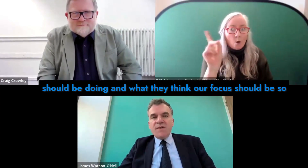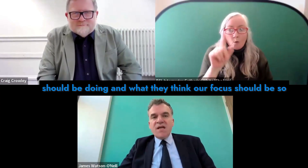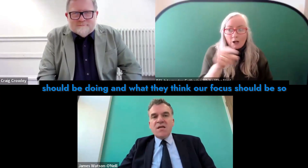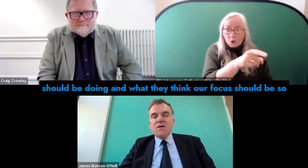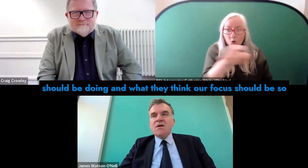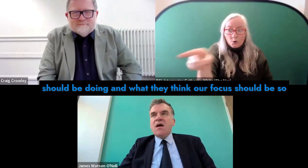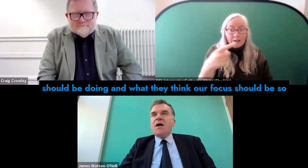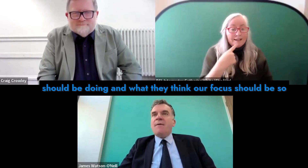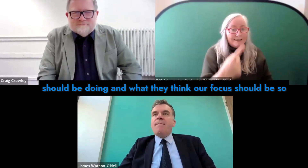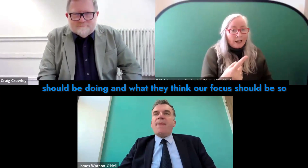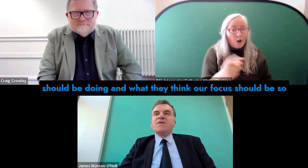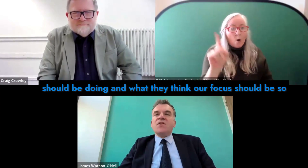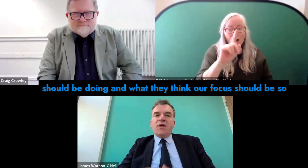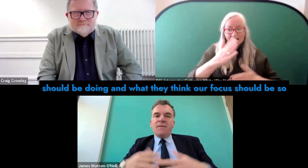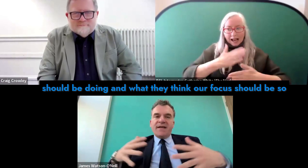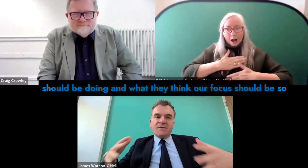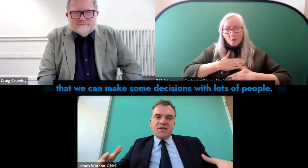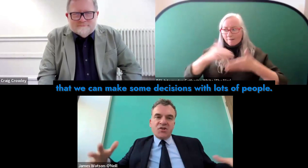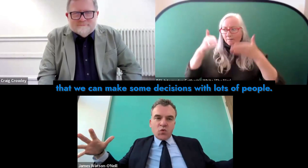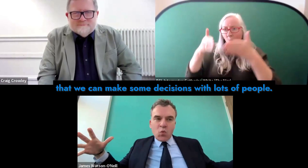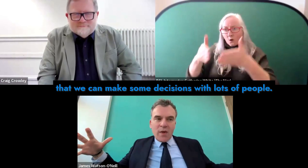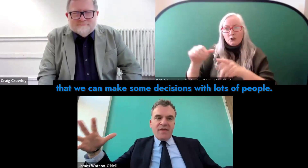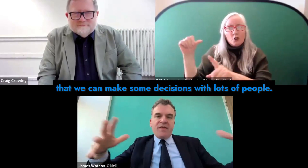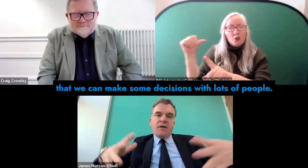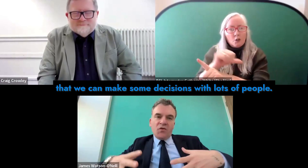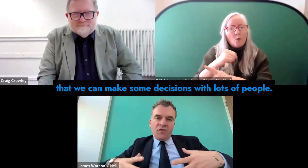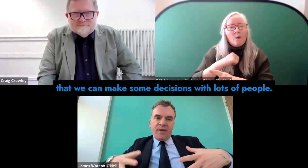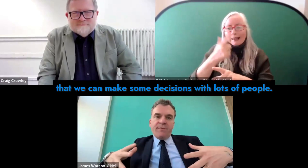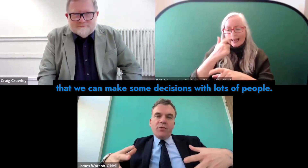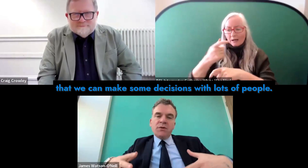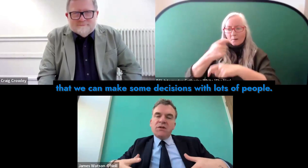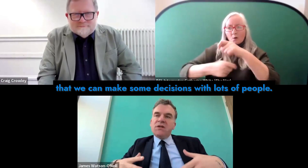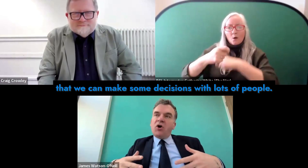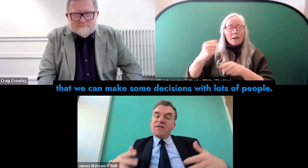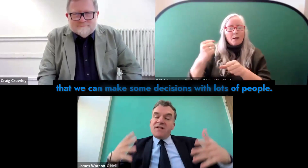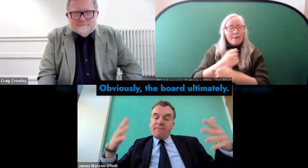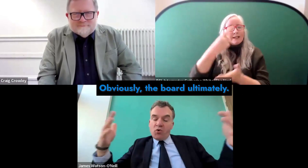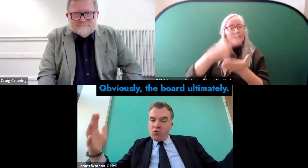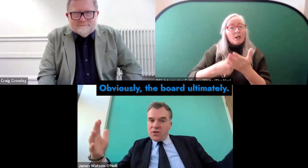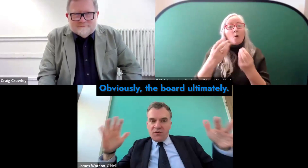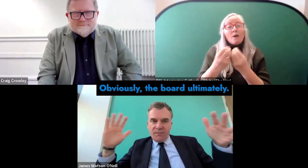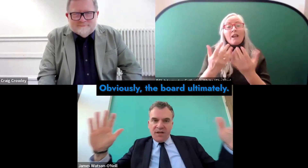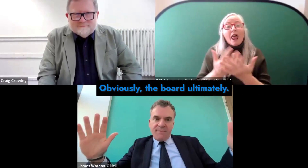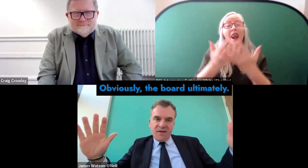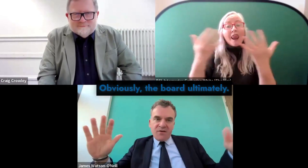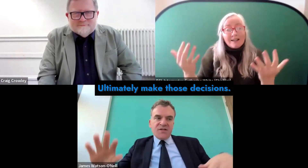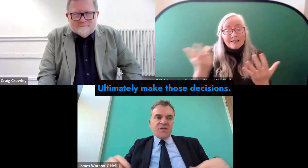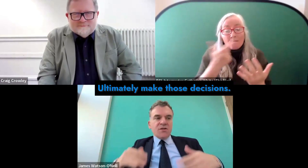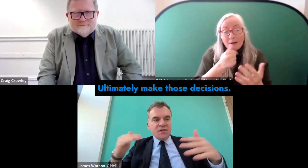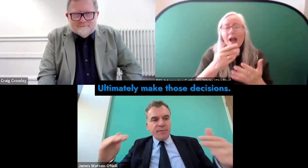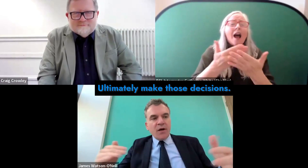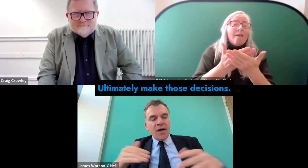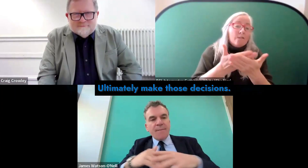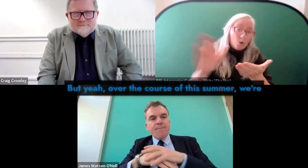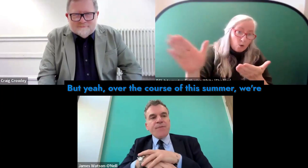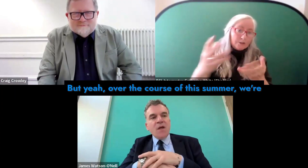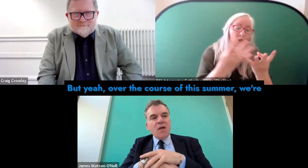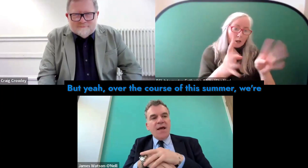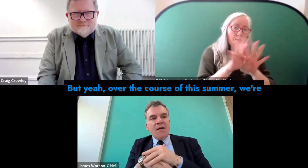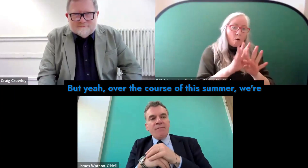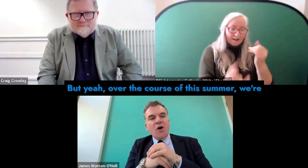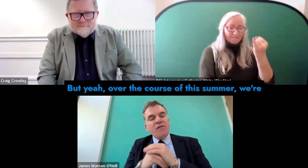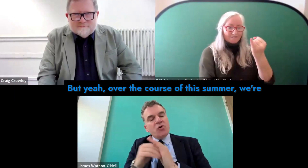what they think our focus should be, so that we can make some decisions with lots of people. Obviously, the board ultimately make those decisions,